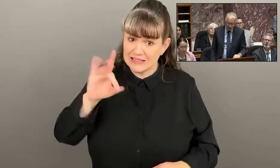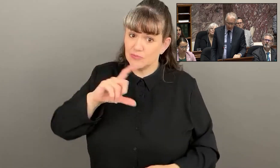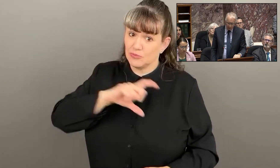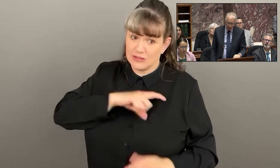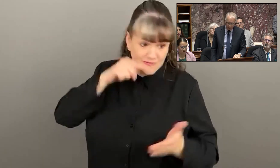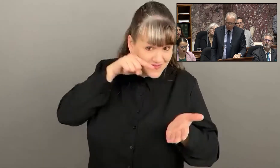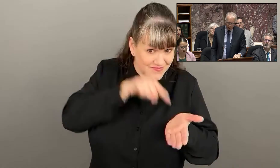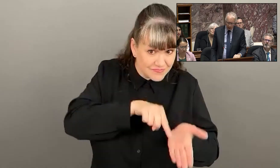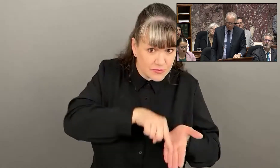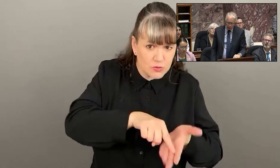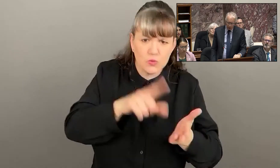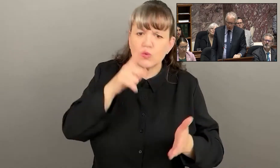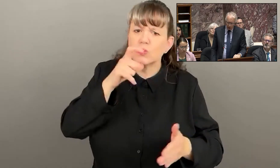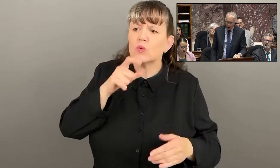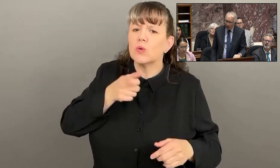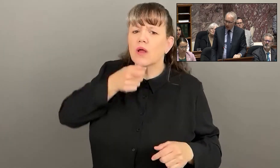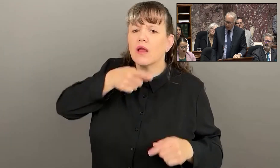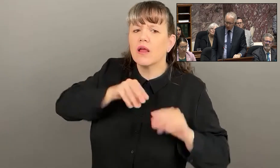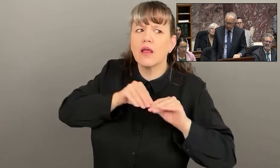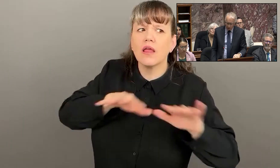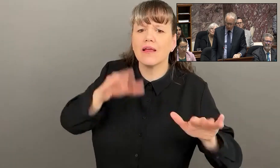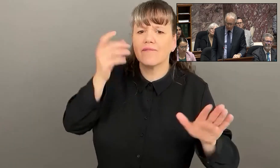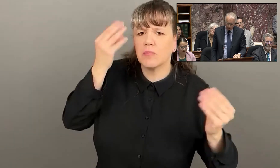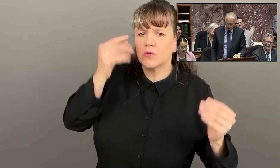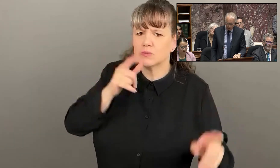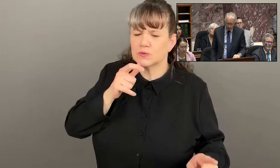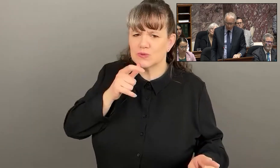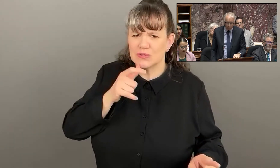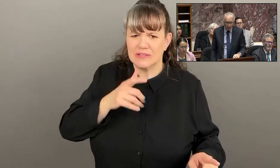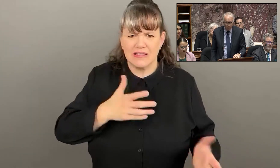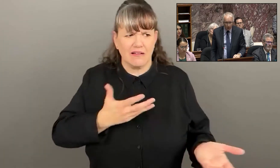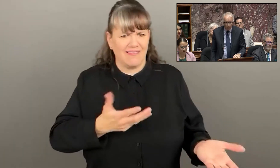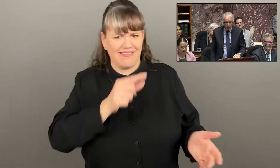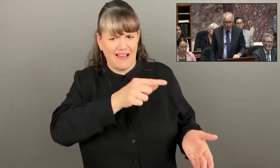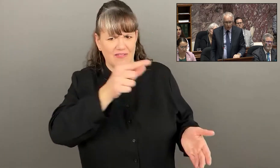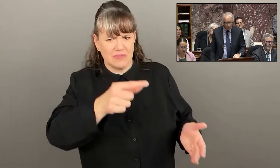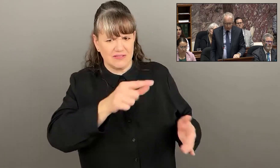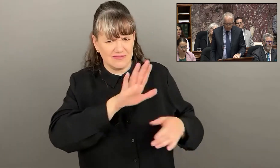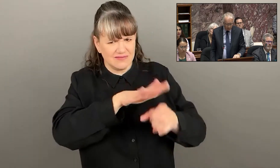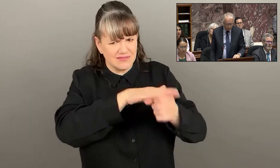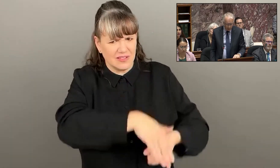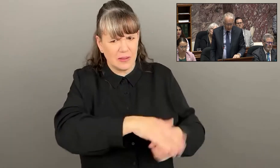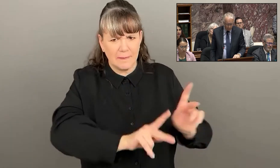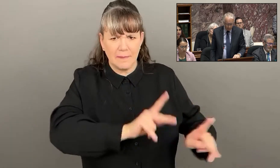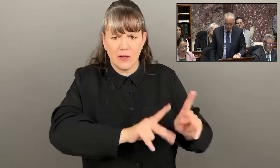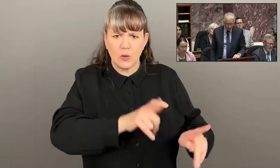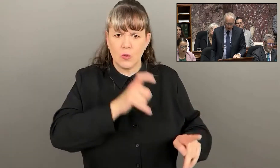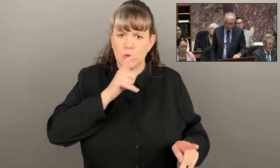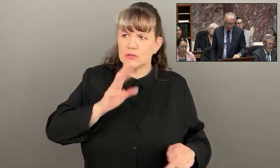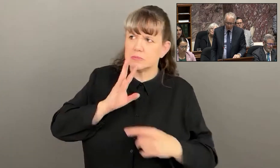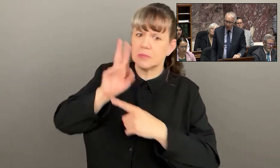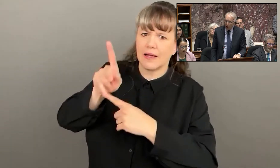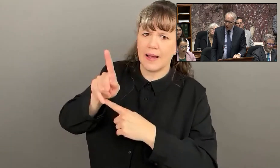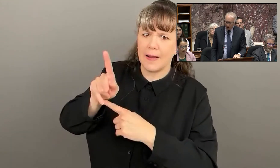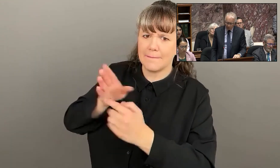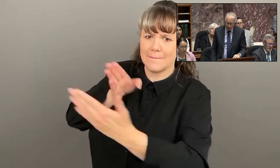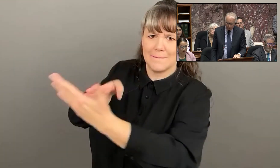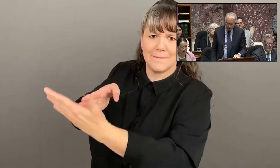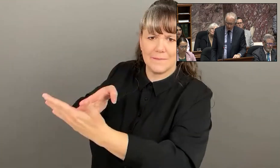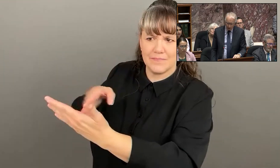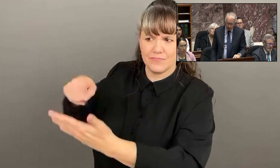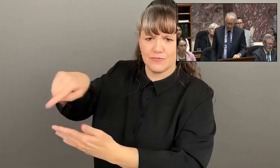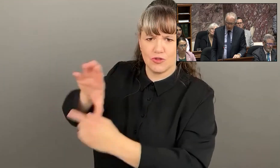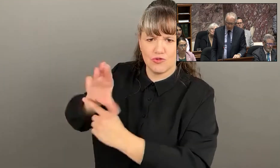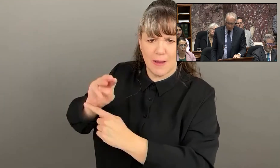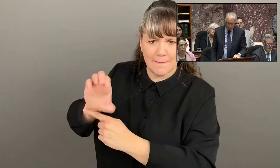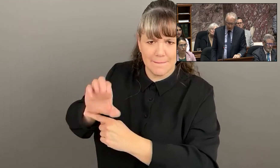is actively trying to put a chill on anybody who speaks out against them. So to the Premier, does the Premier really honestly